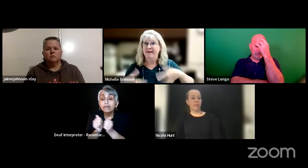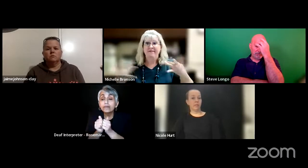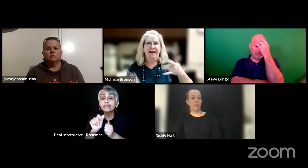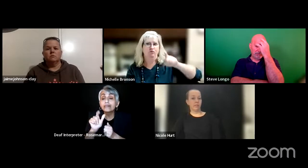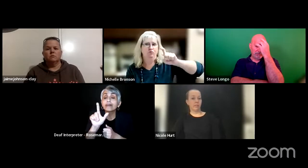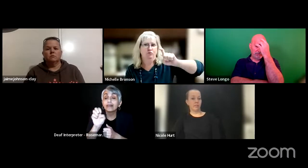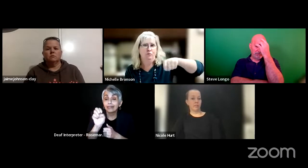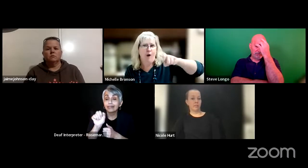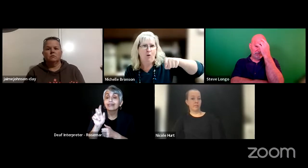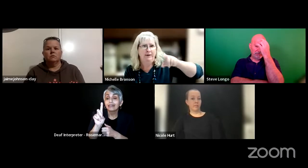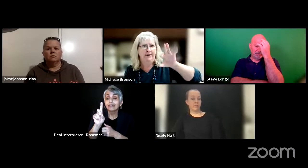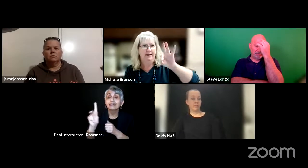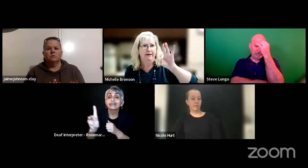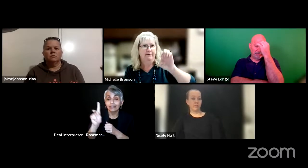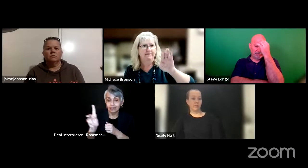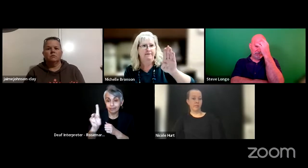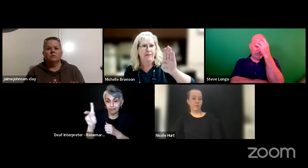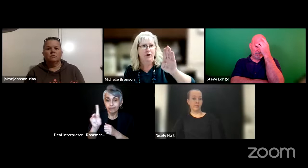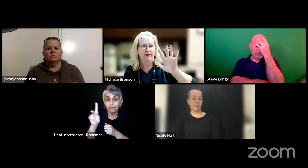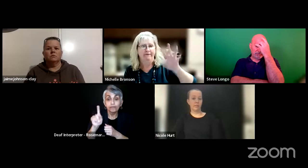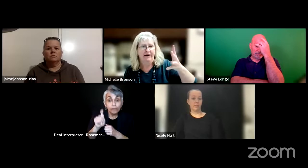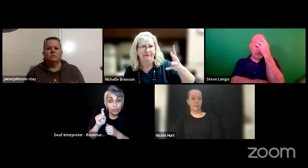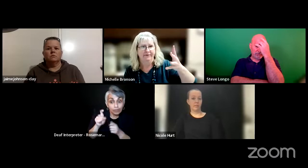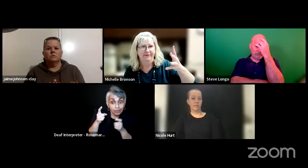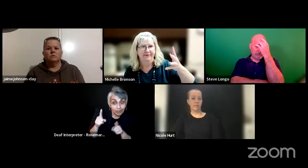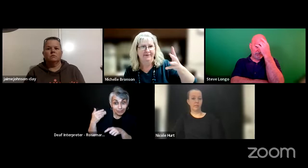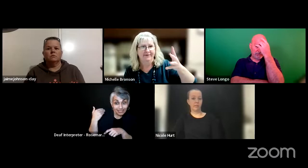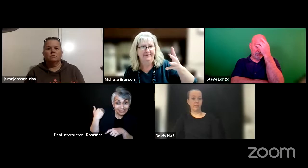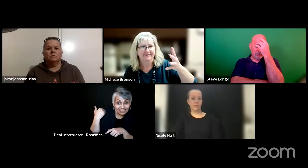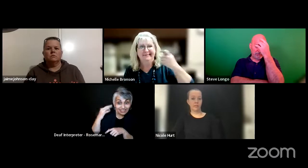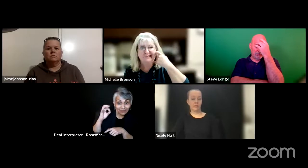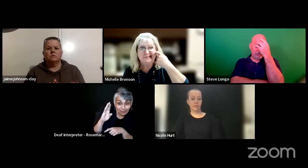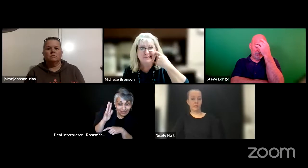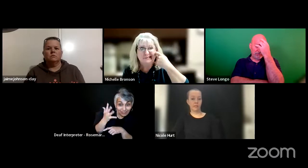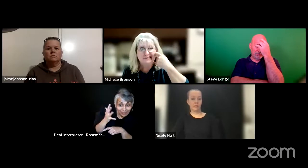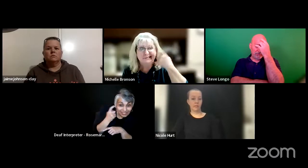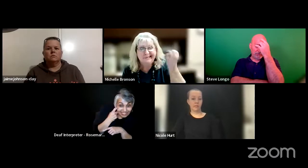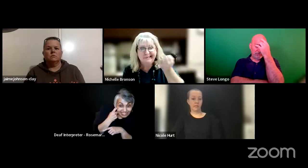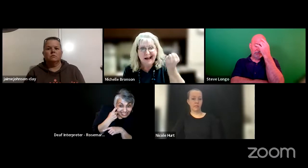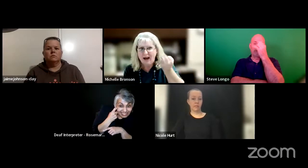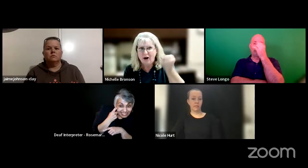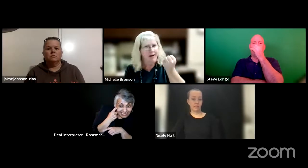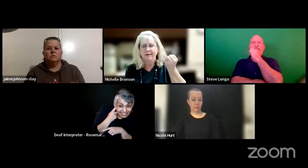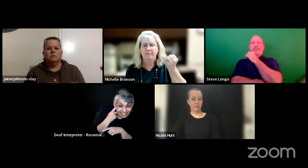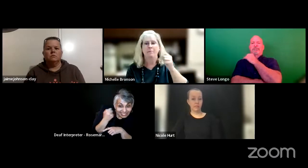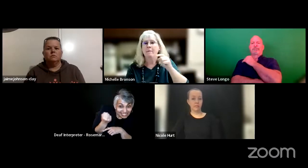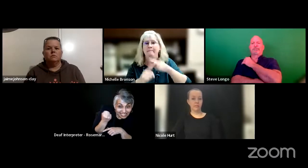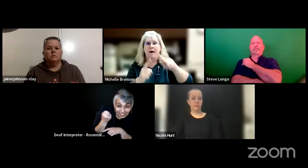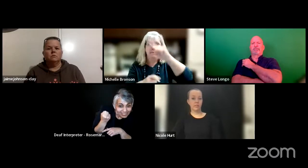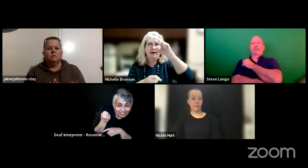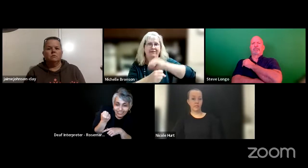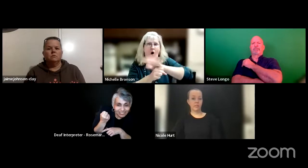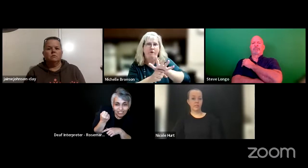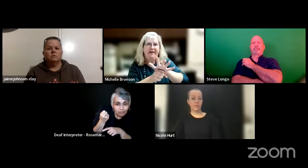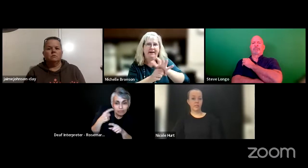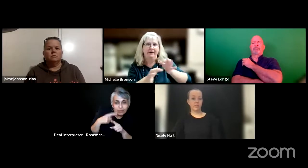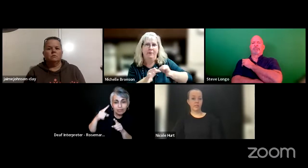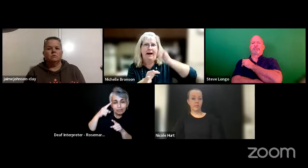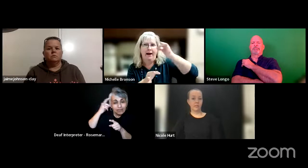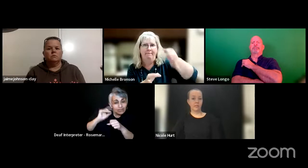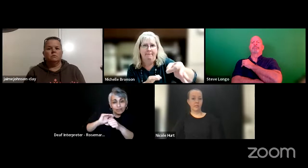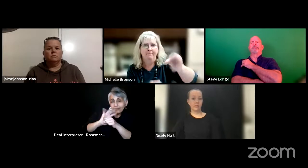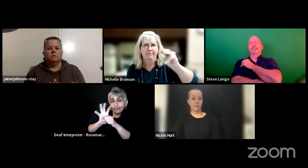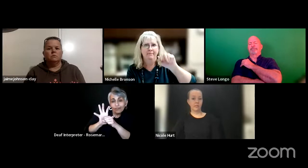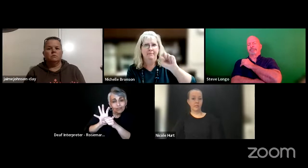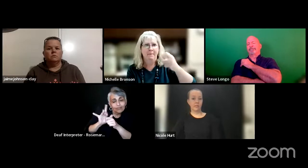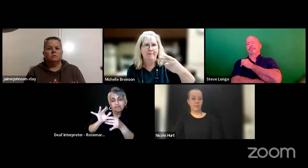Love love literacy. literacy. And it was supposed to be February 5th, which would have been this last Saturday.